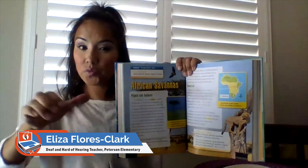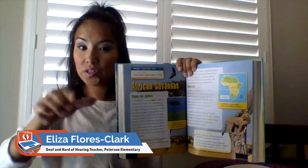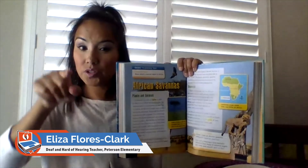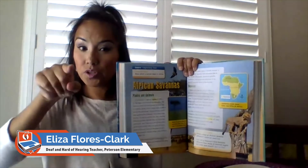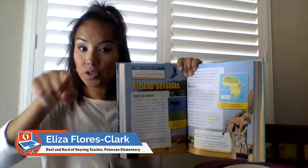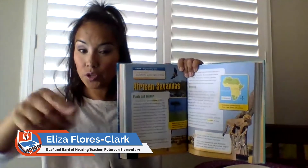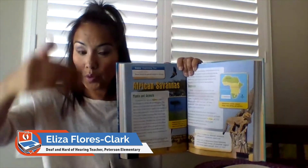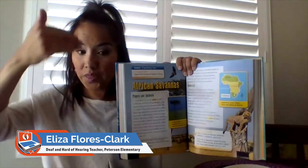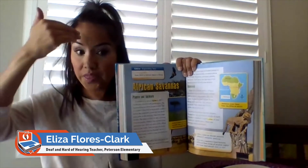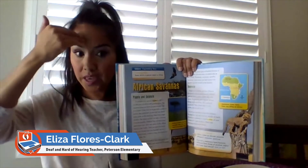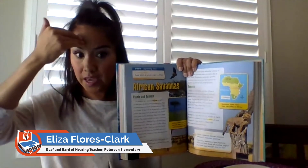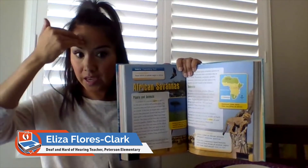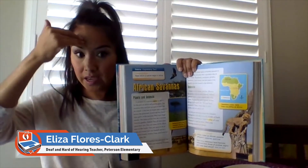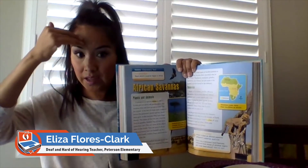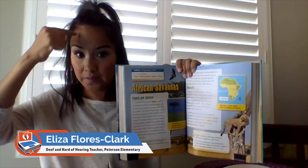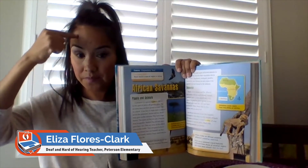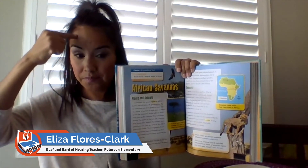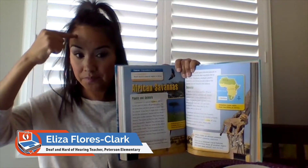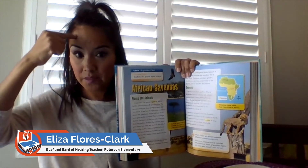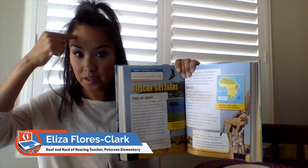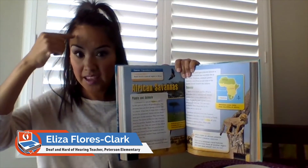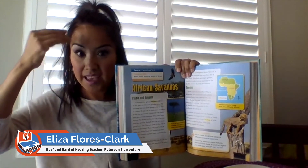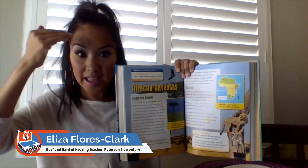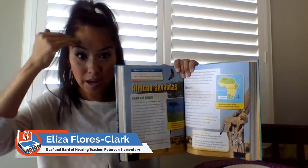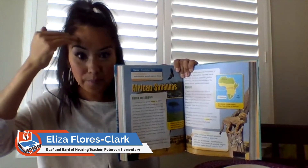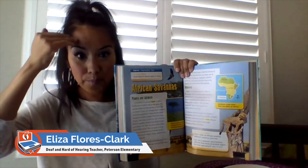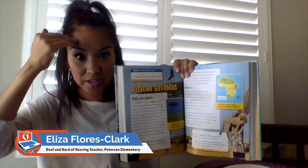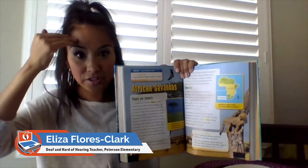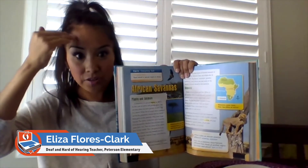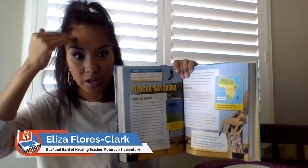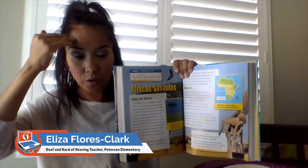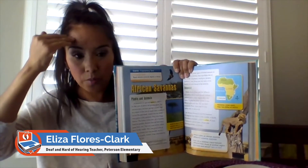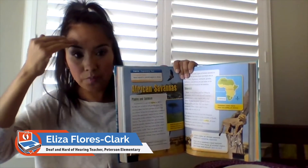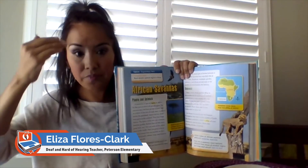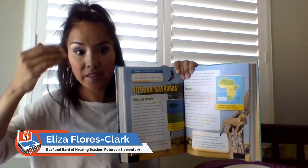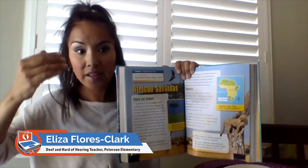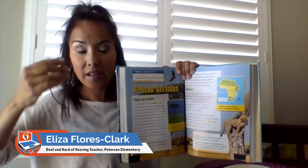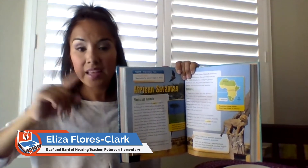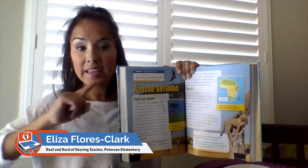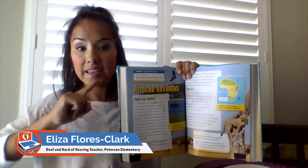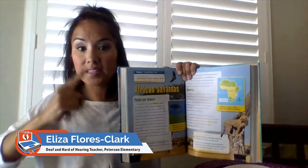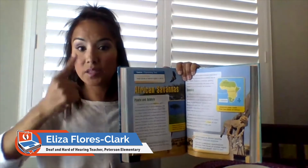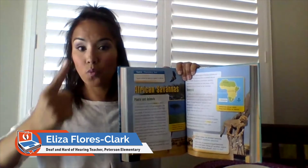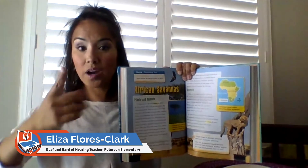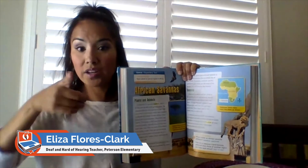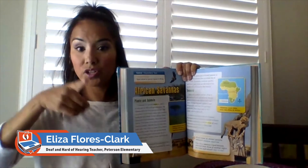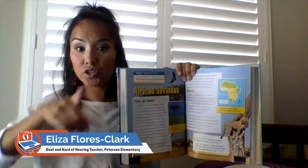do you think, and I bet is the one